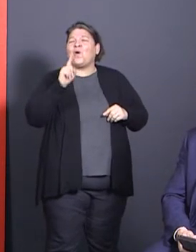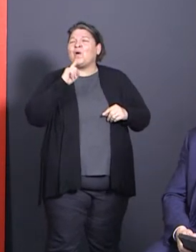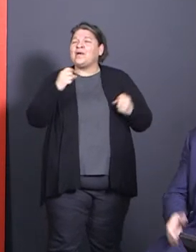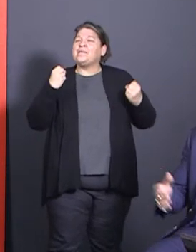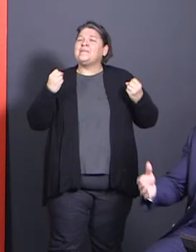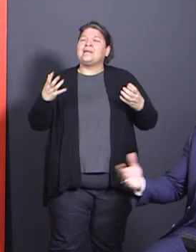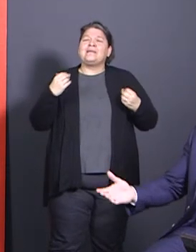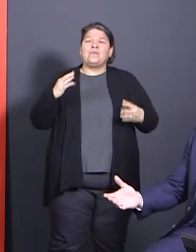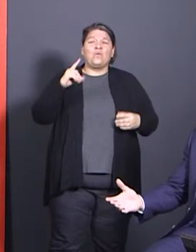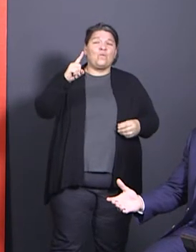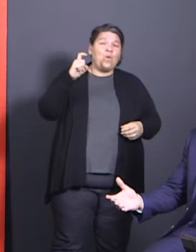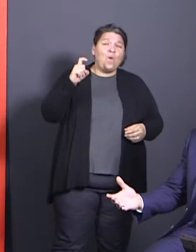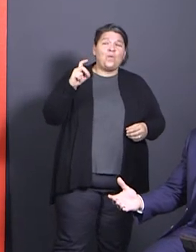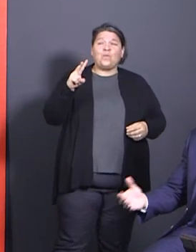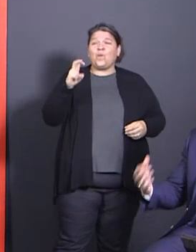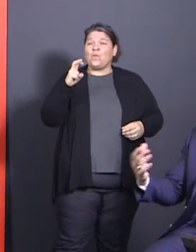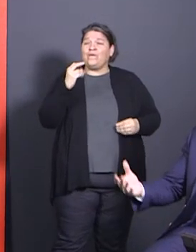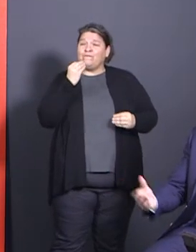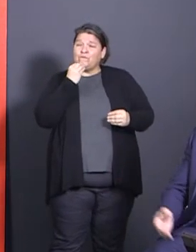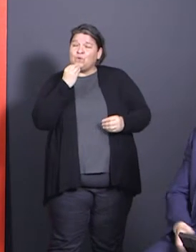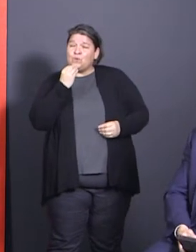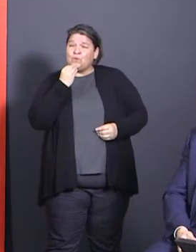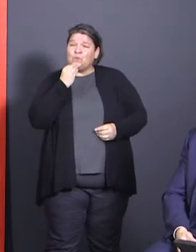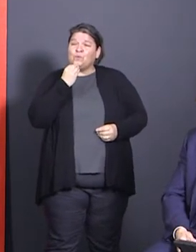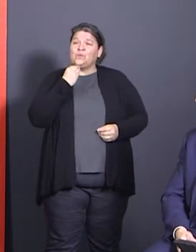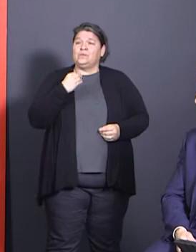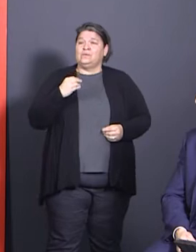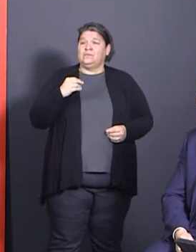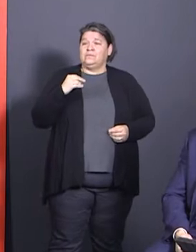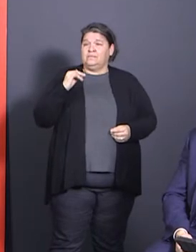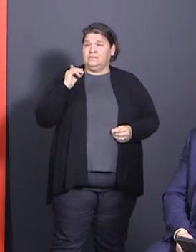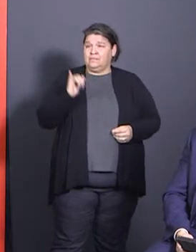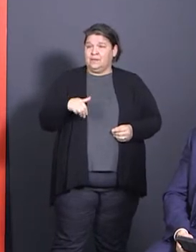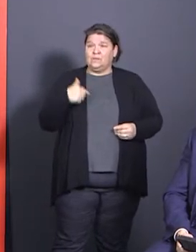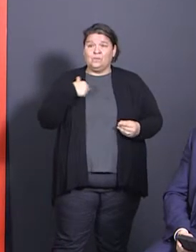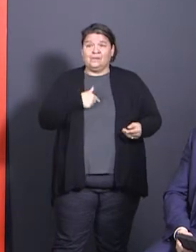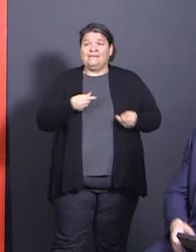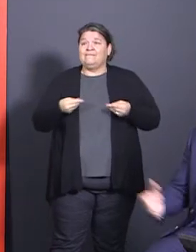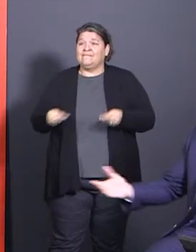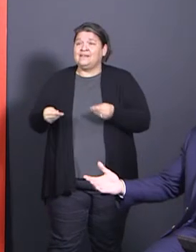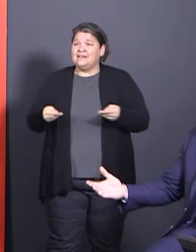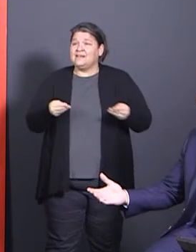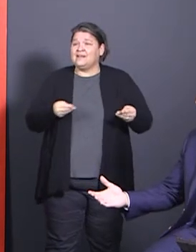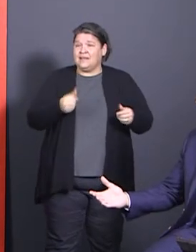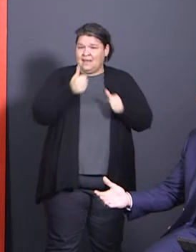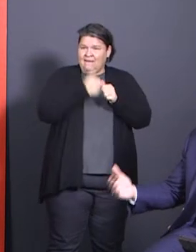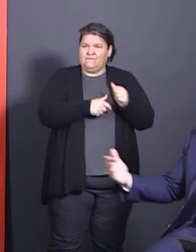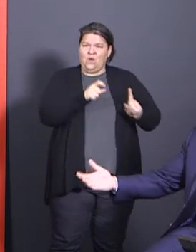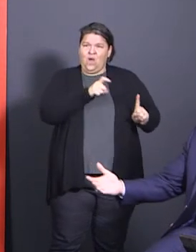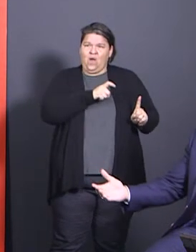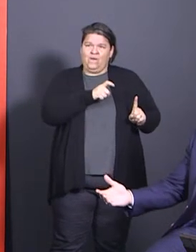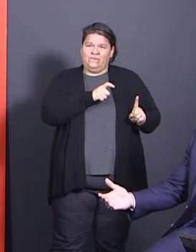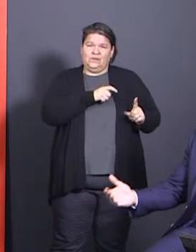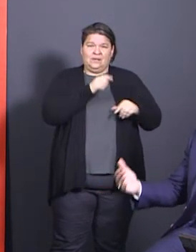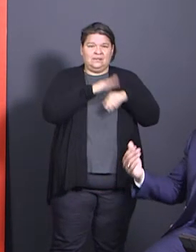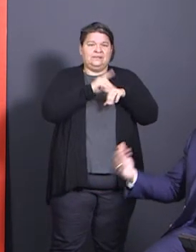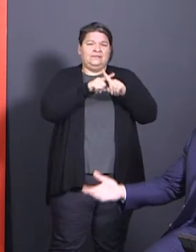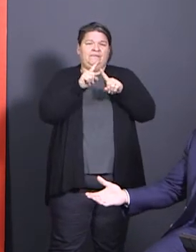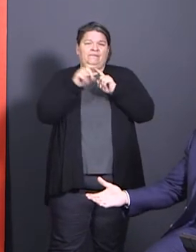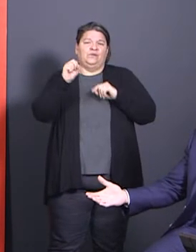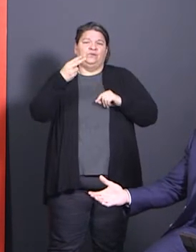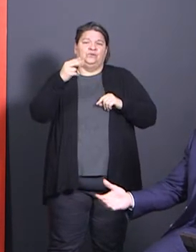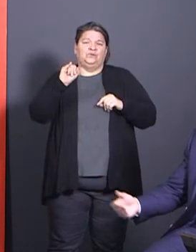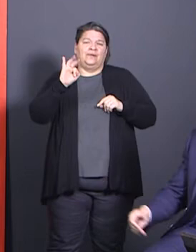day from local at-risk businesses, and we feed our officers on every single shift. And so the goal was twofold, you know, one, to make sure that our